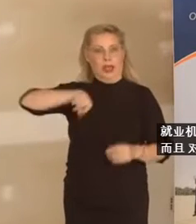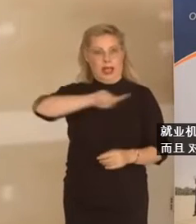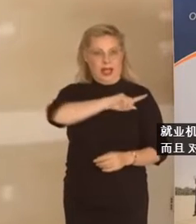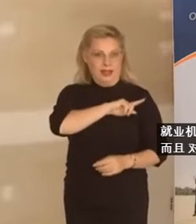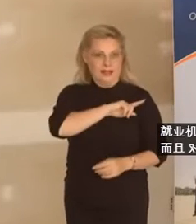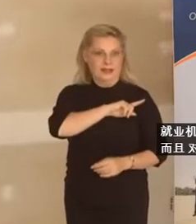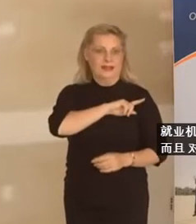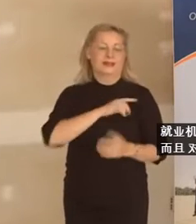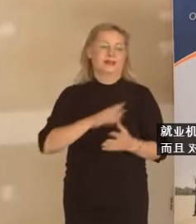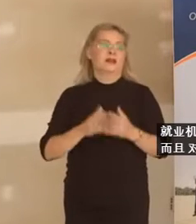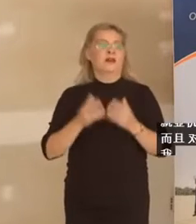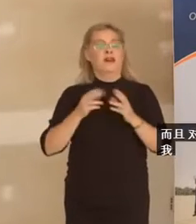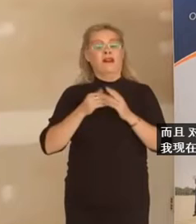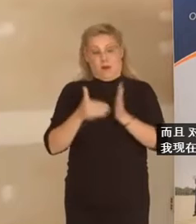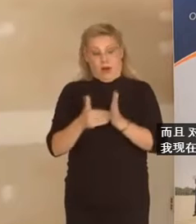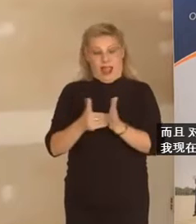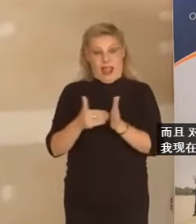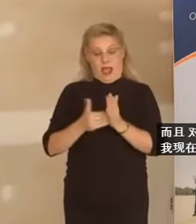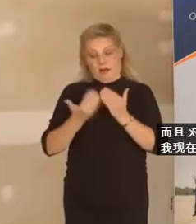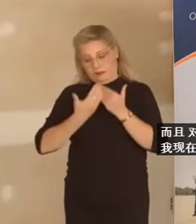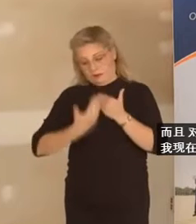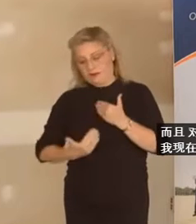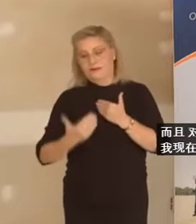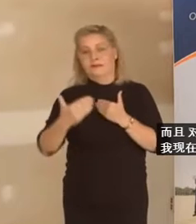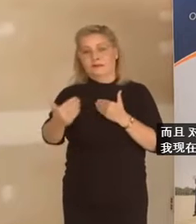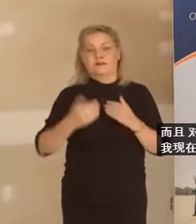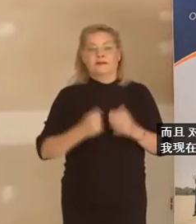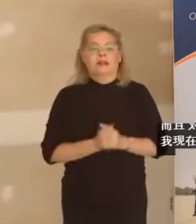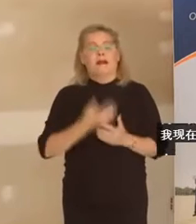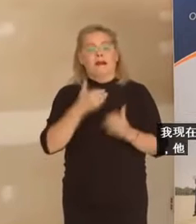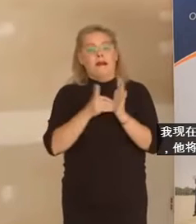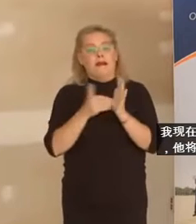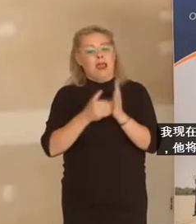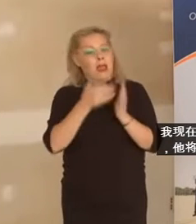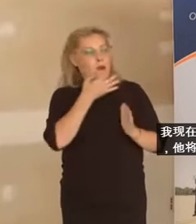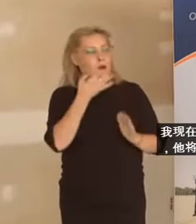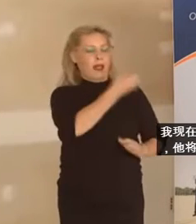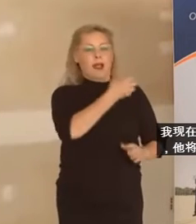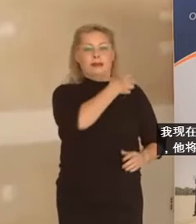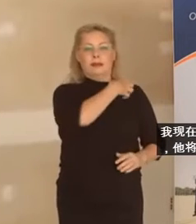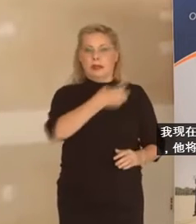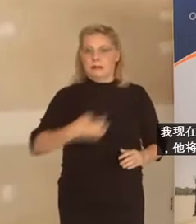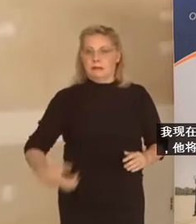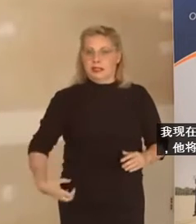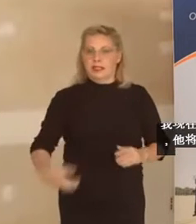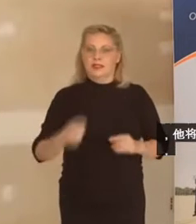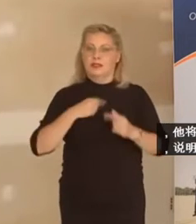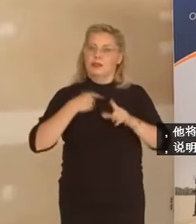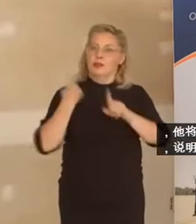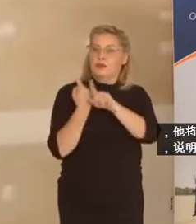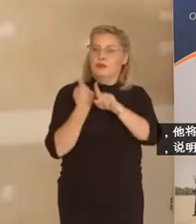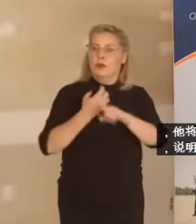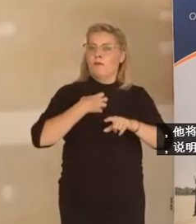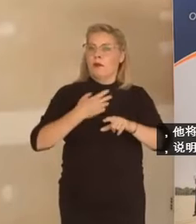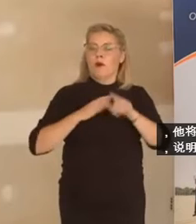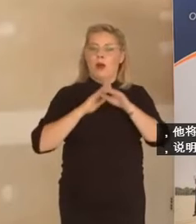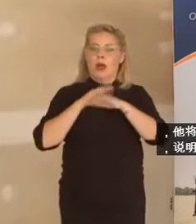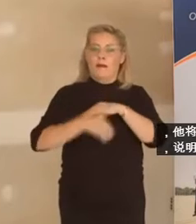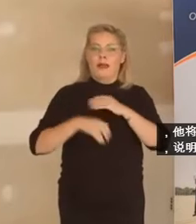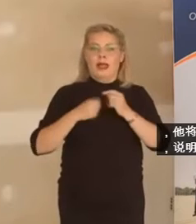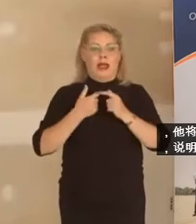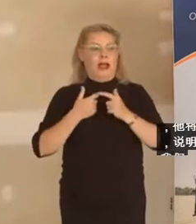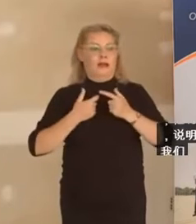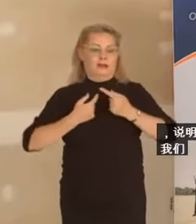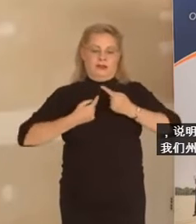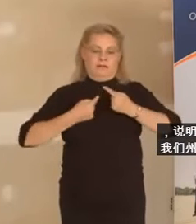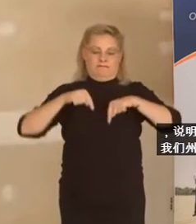for generations to come. I'm now going to pass to Minister Ayres, who will provide some further information in relation to how this